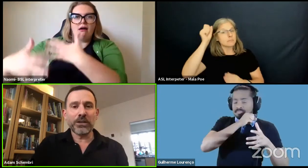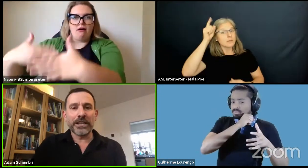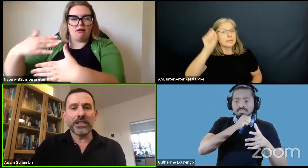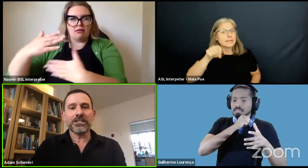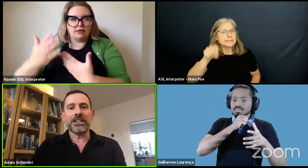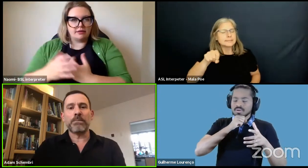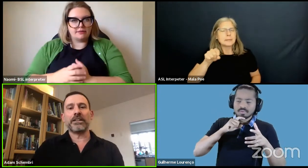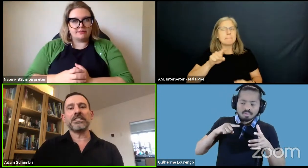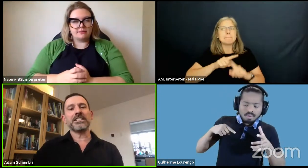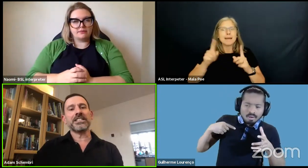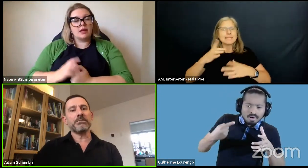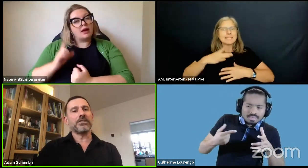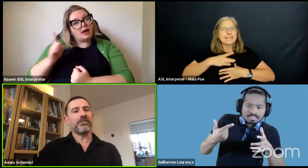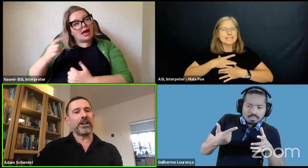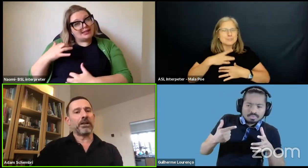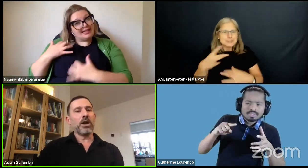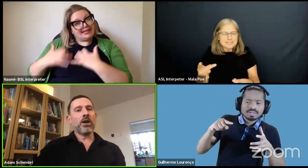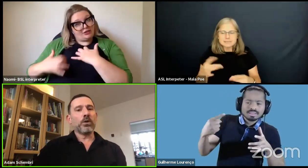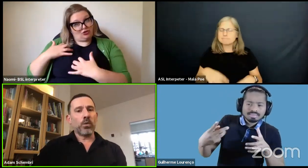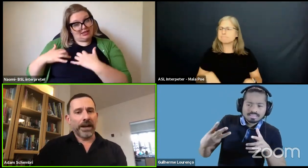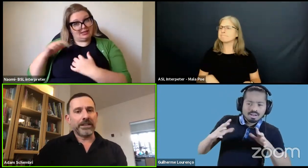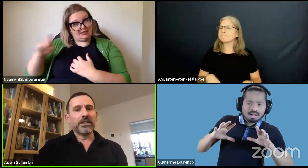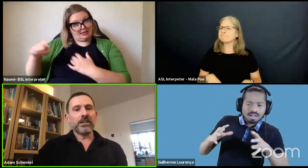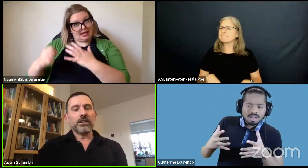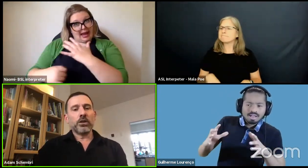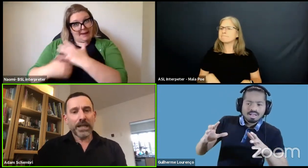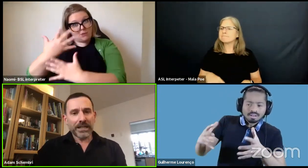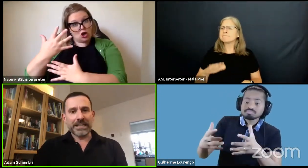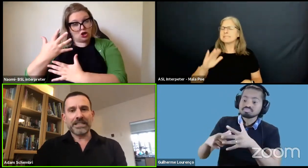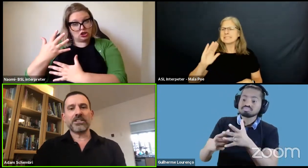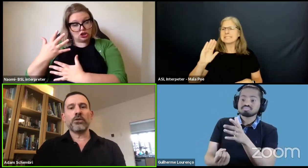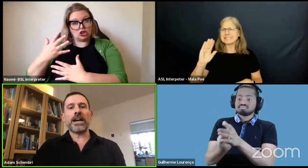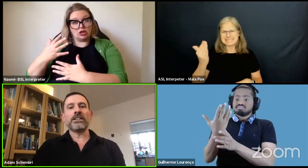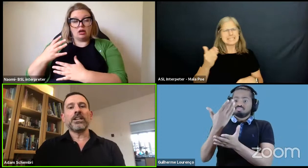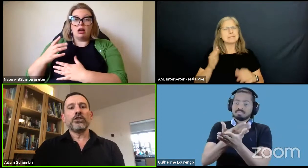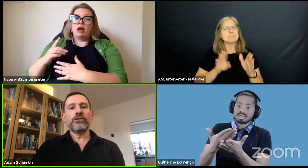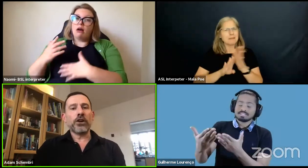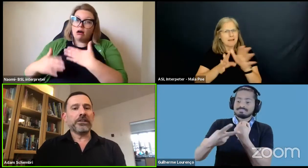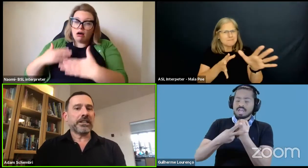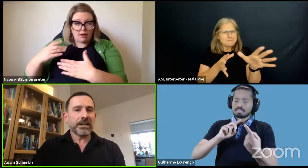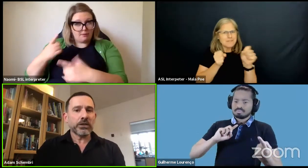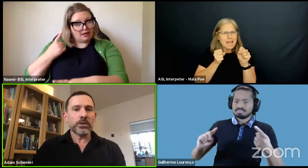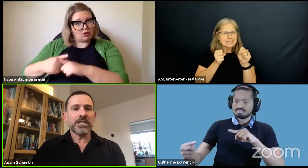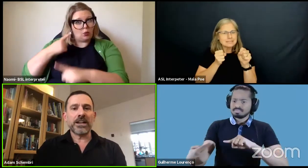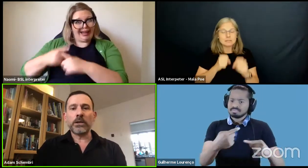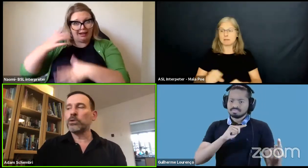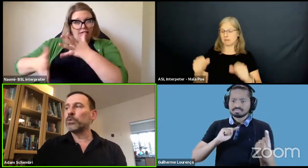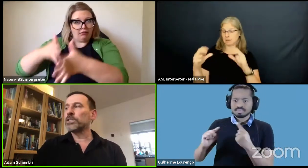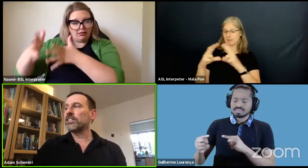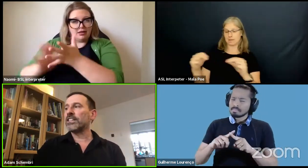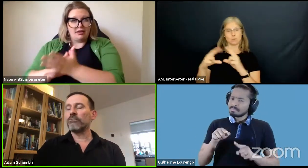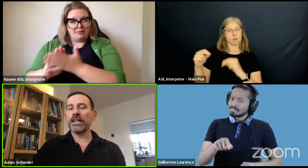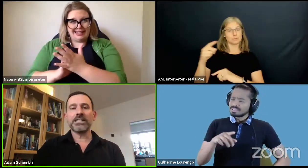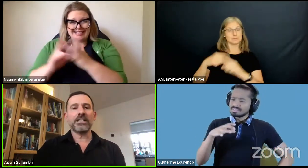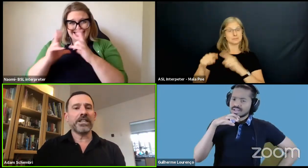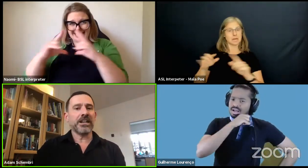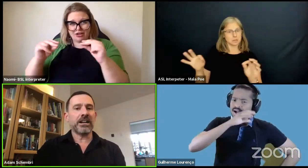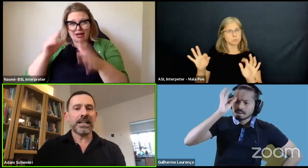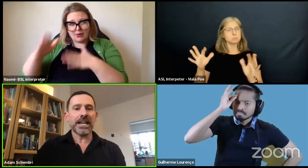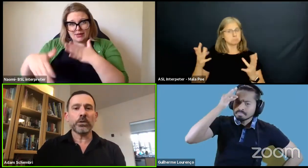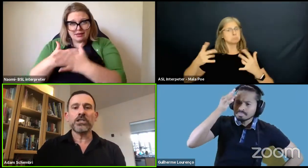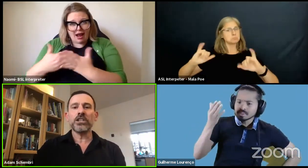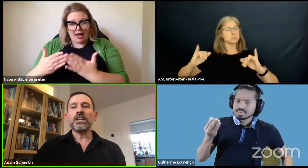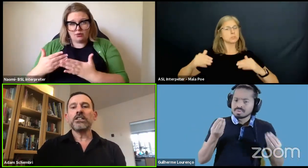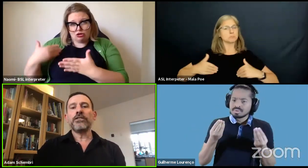really quite interesting about it is it seems to develop quite quickly, so that you've got Nicaraguan Sign Language, which is still a relatively